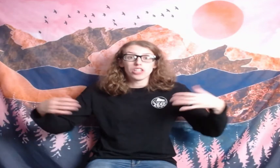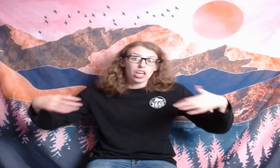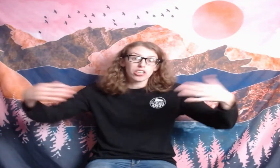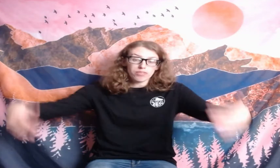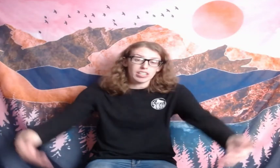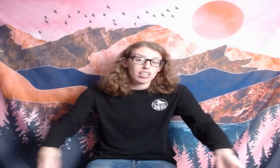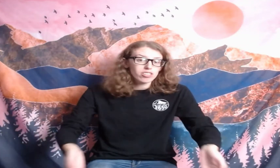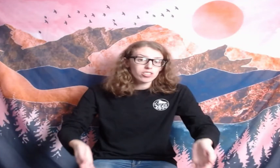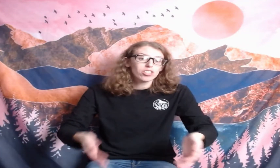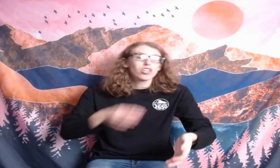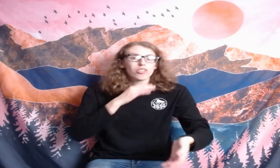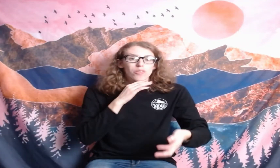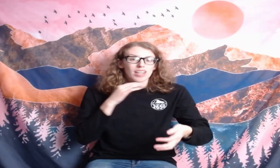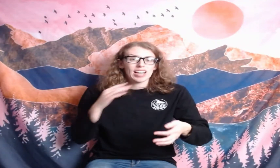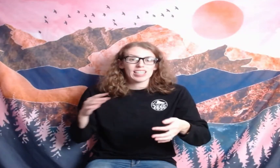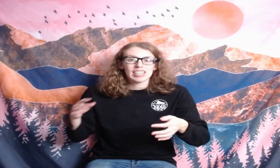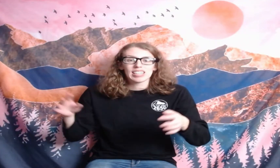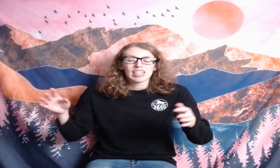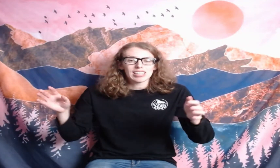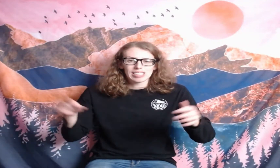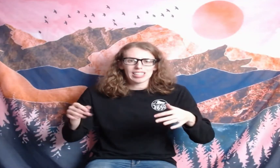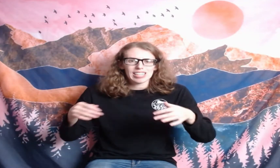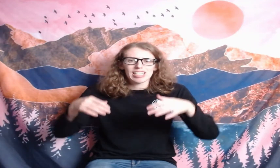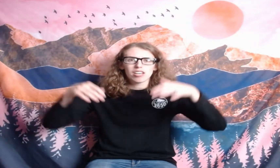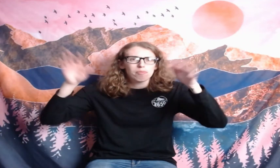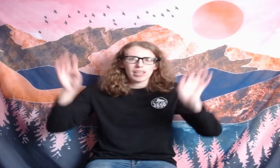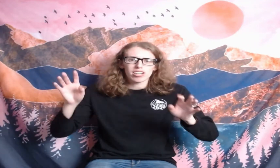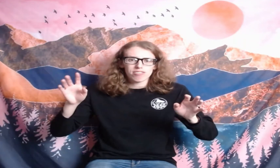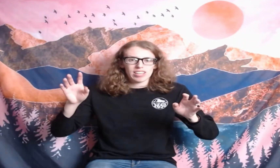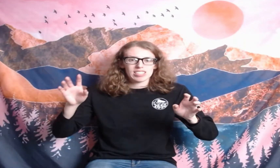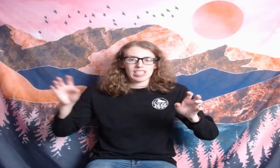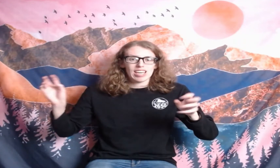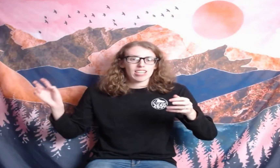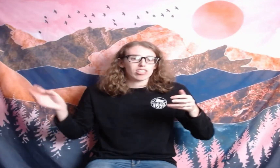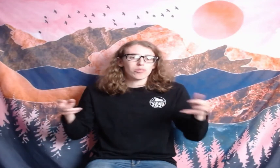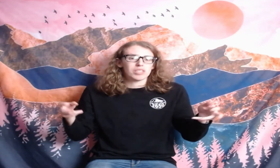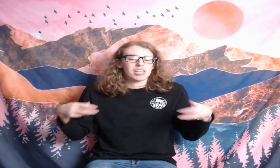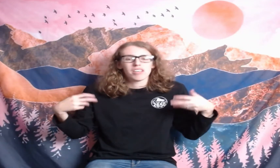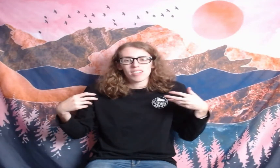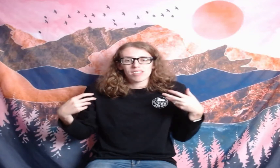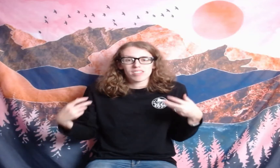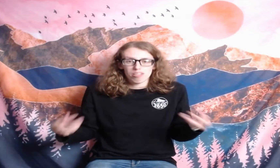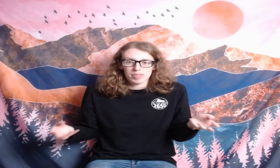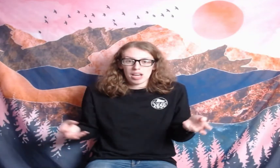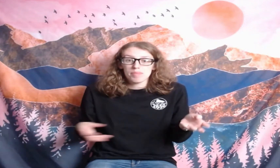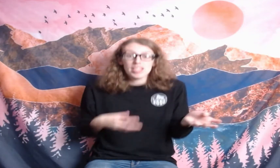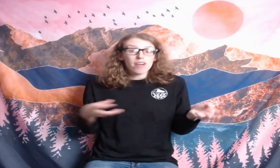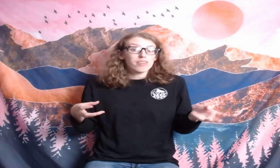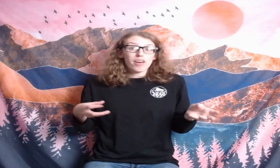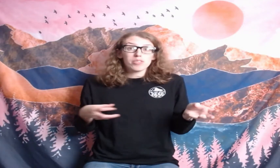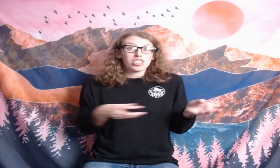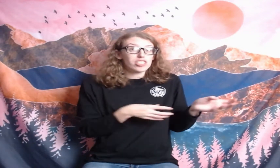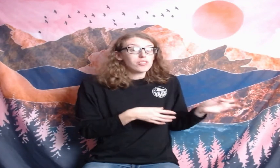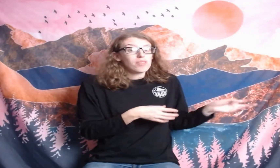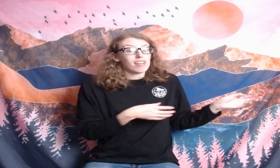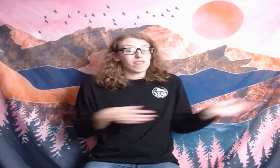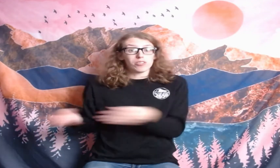another vehicle so that I can gut it, make it all fancy, and then use it sometimes. Now, if I was going to do that full